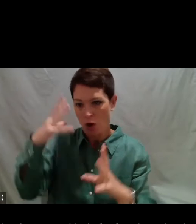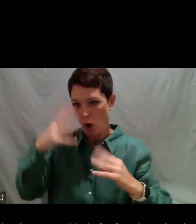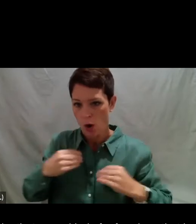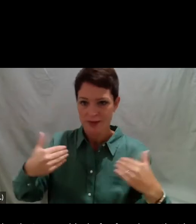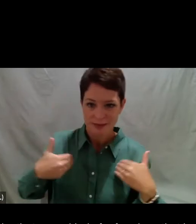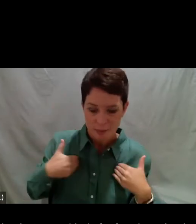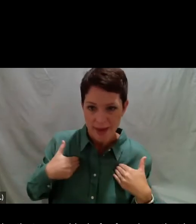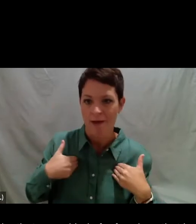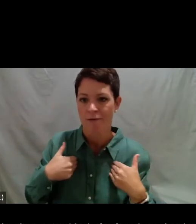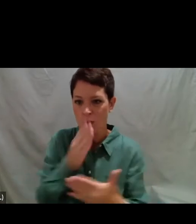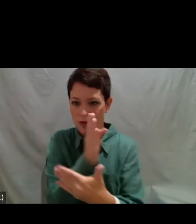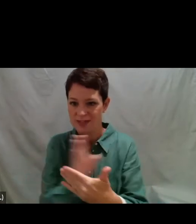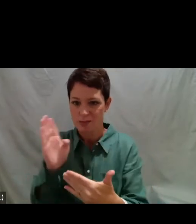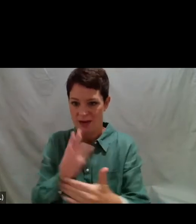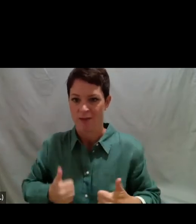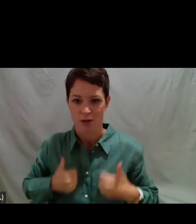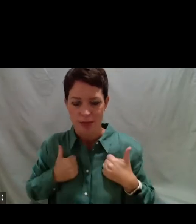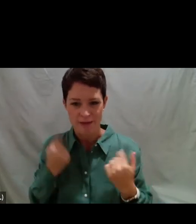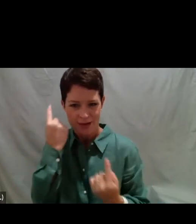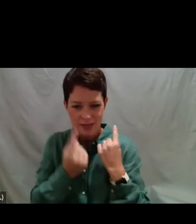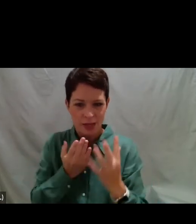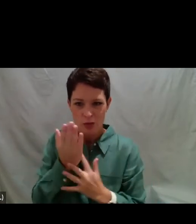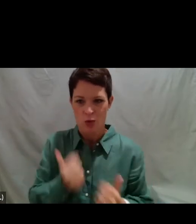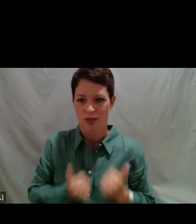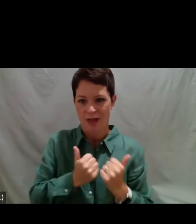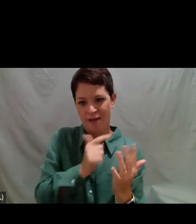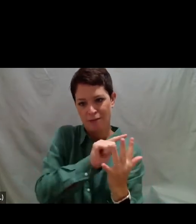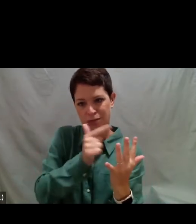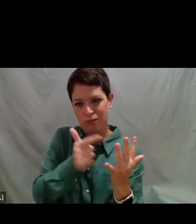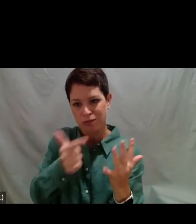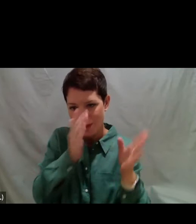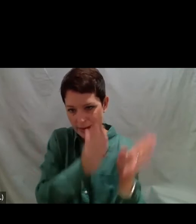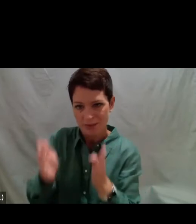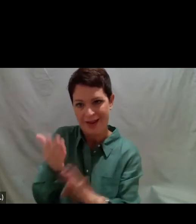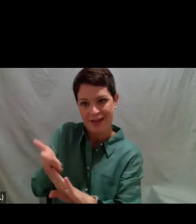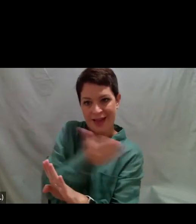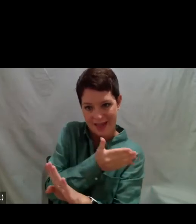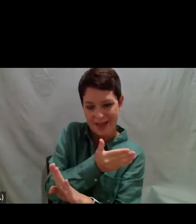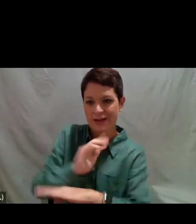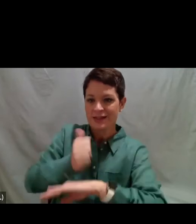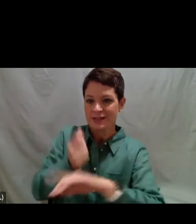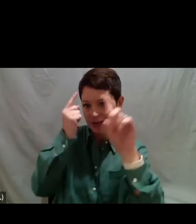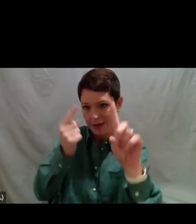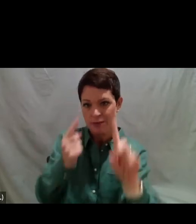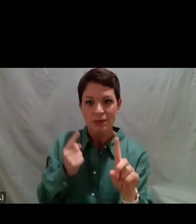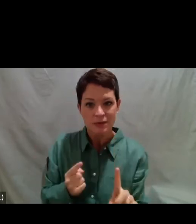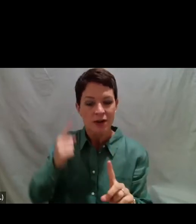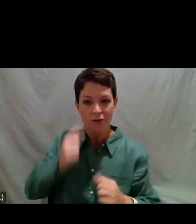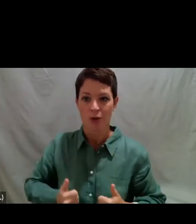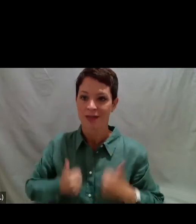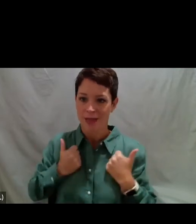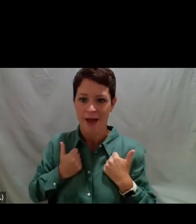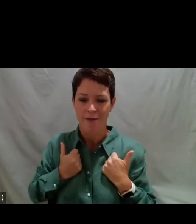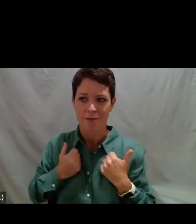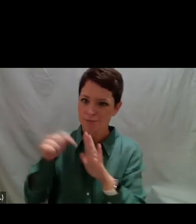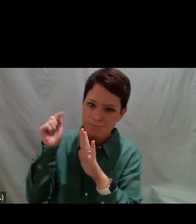that span of their life, thinking through those life stages and planning for them, setting those expectations for a life that is rich